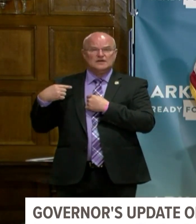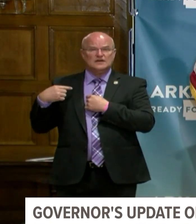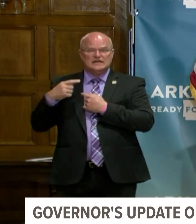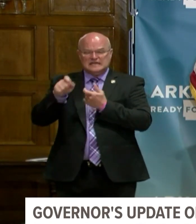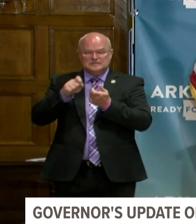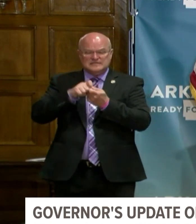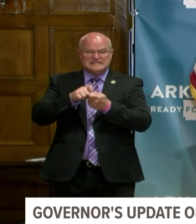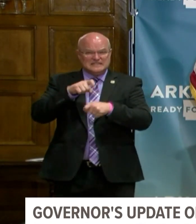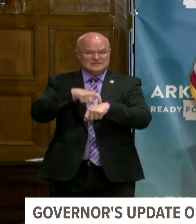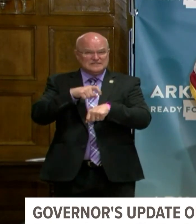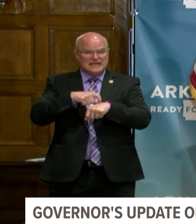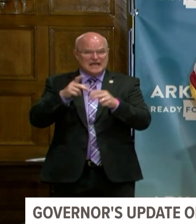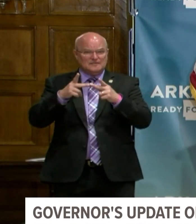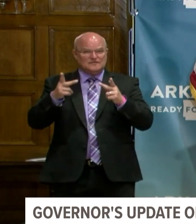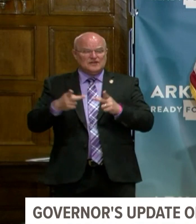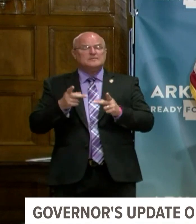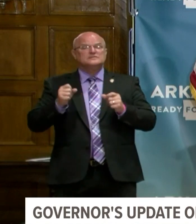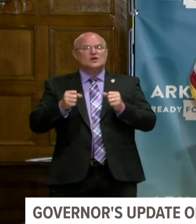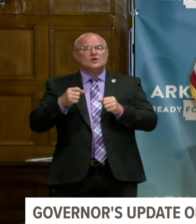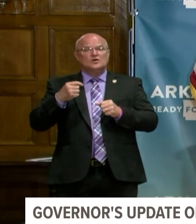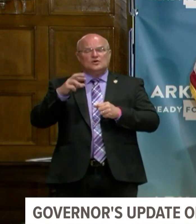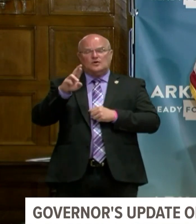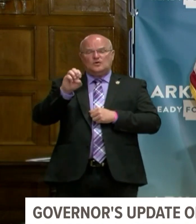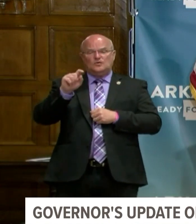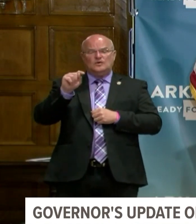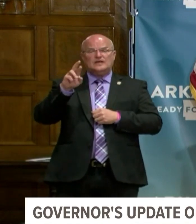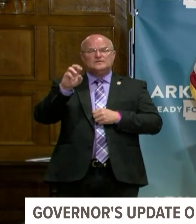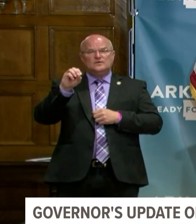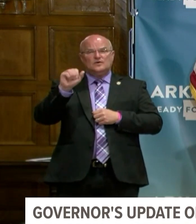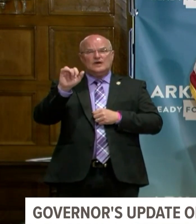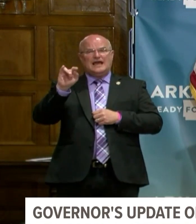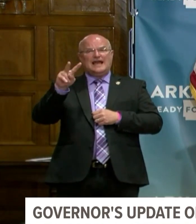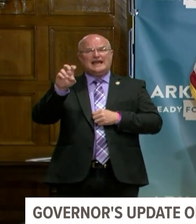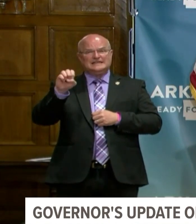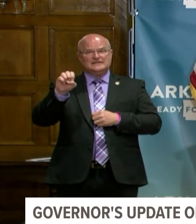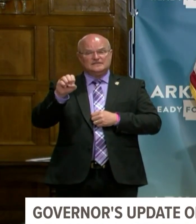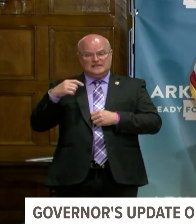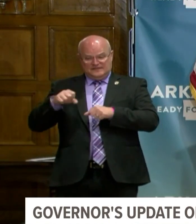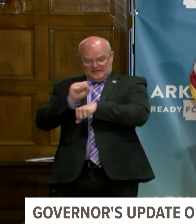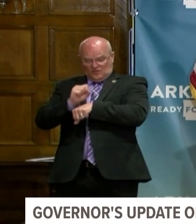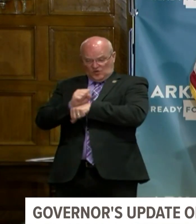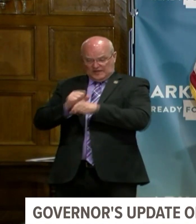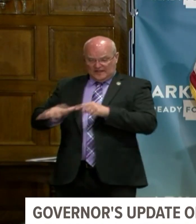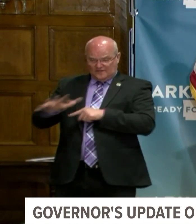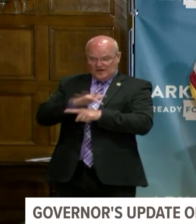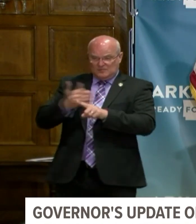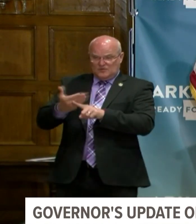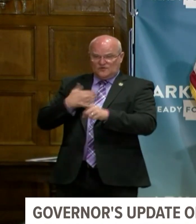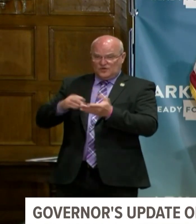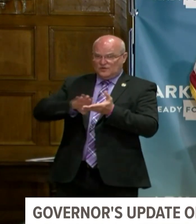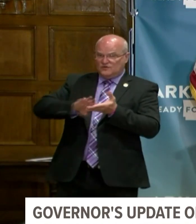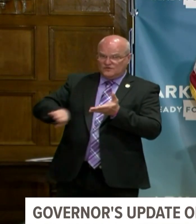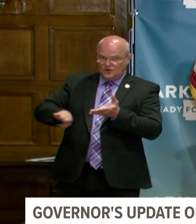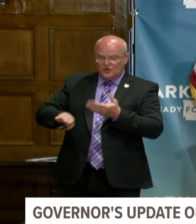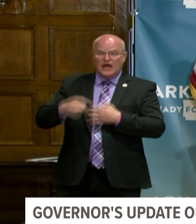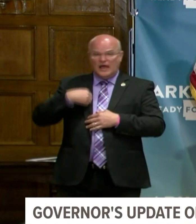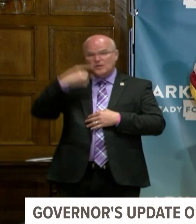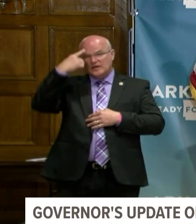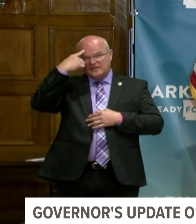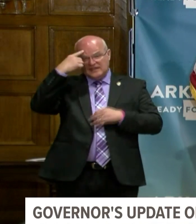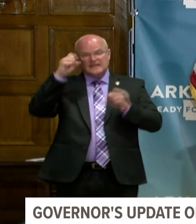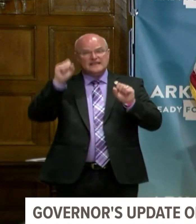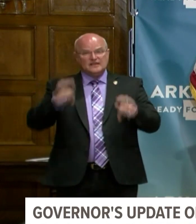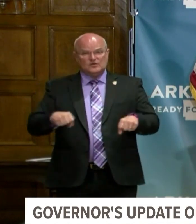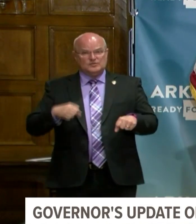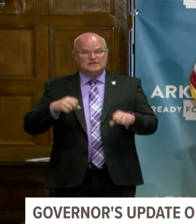a particular time period, and so they're retroactive. And so if they worked in that environment before they were furloughed, I would certainly think